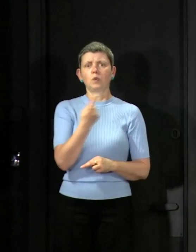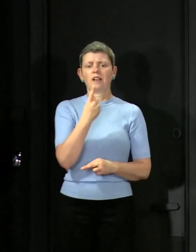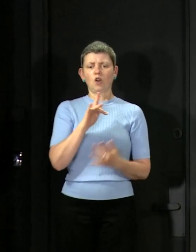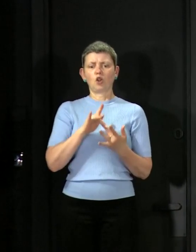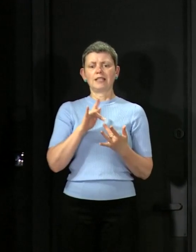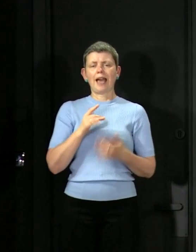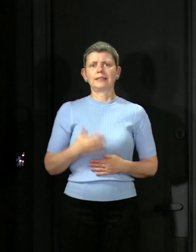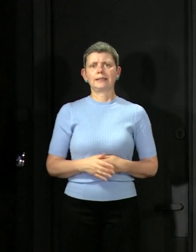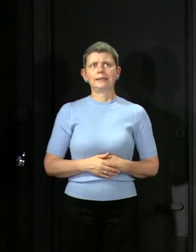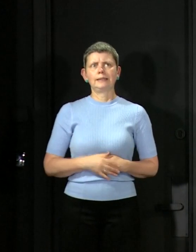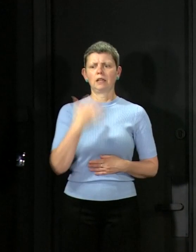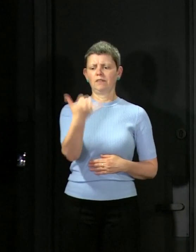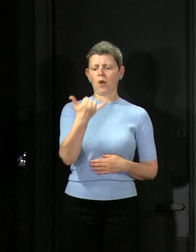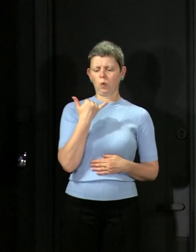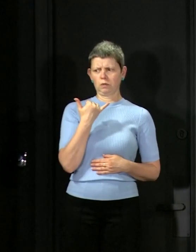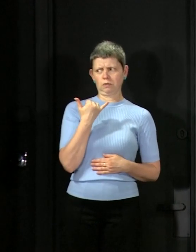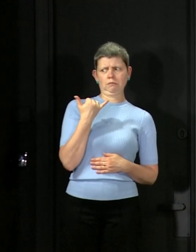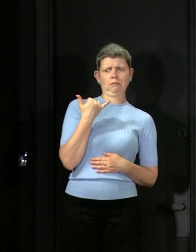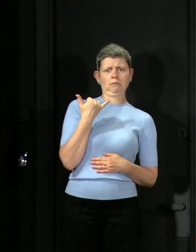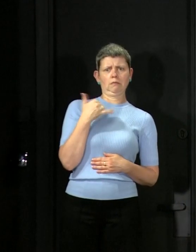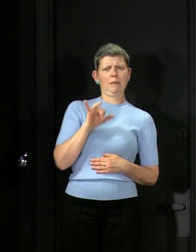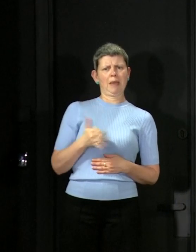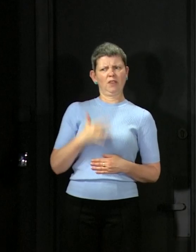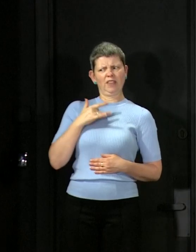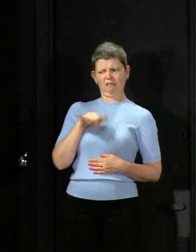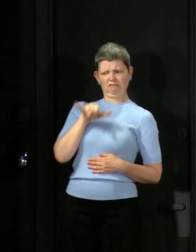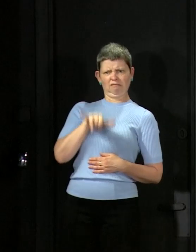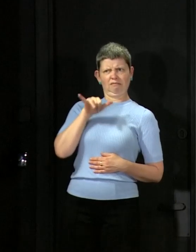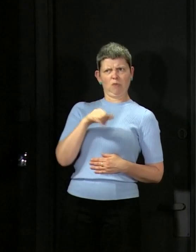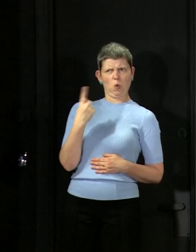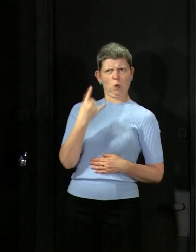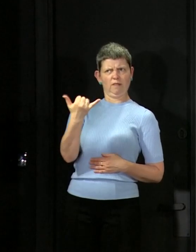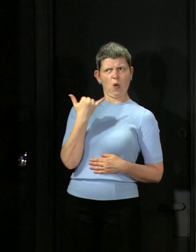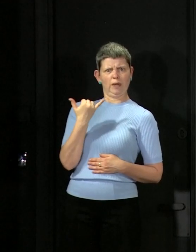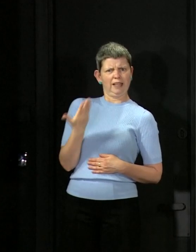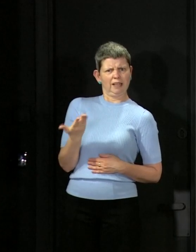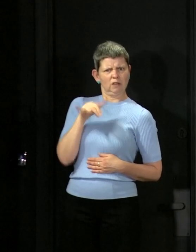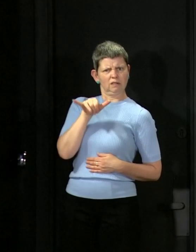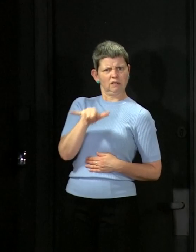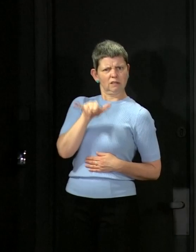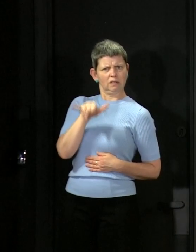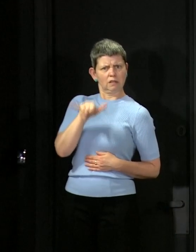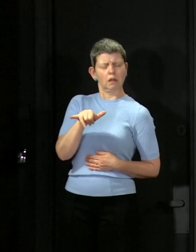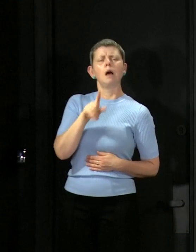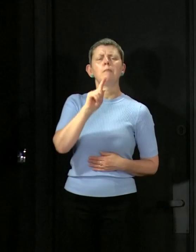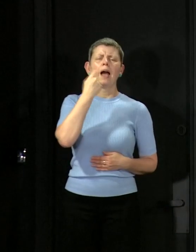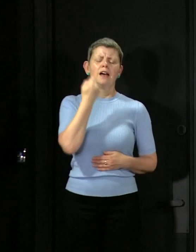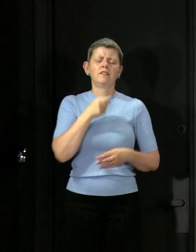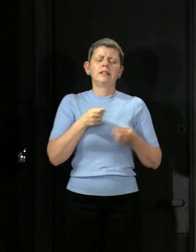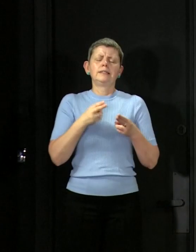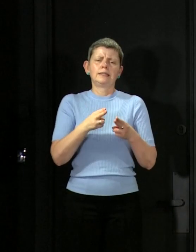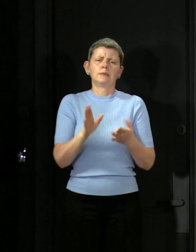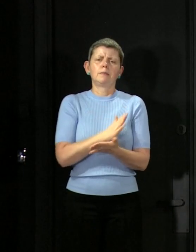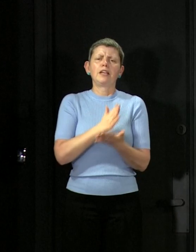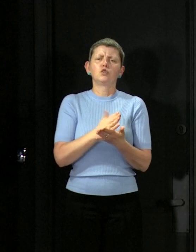how do you know that the person is legitimate? The health service already, when it contacts people, has protections in place, and we will build upon those. But the security of